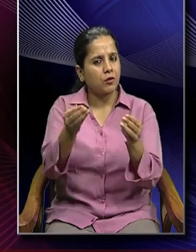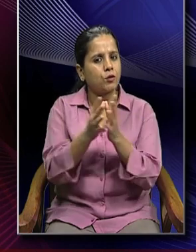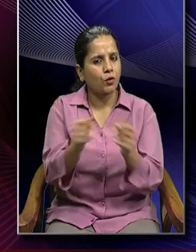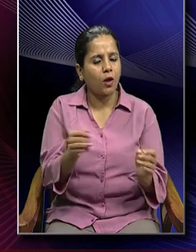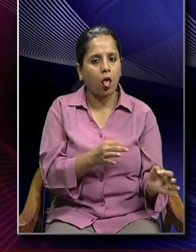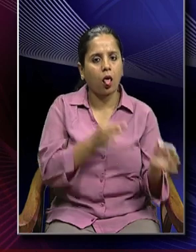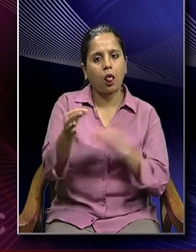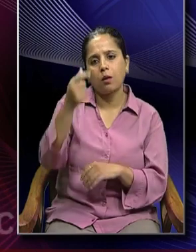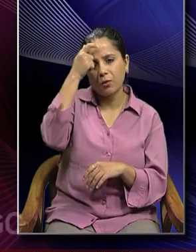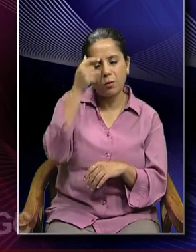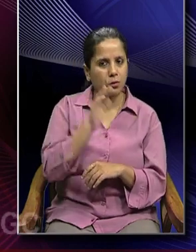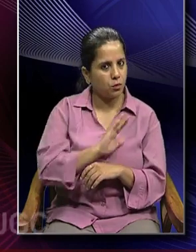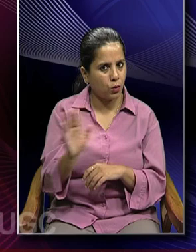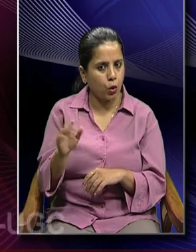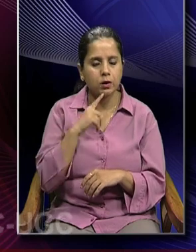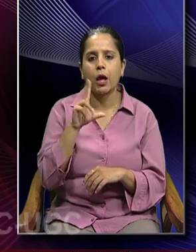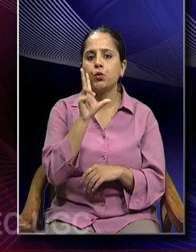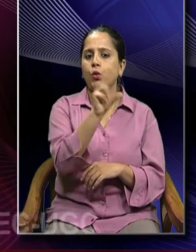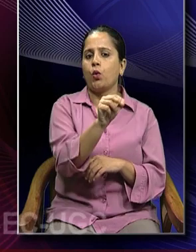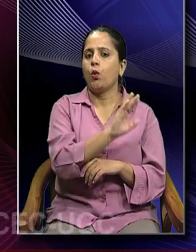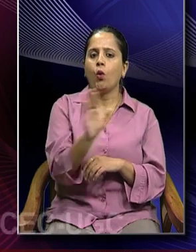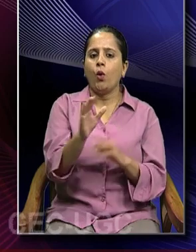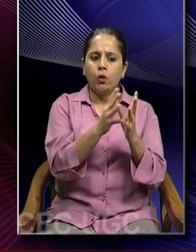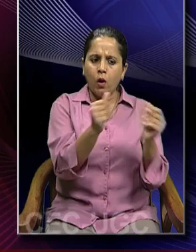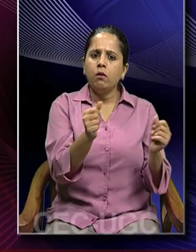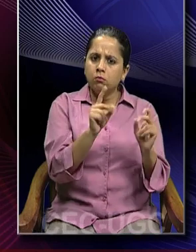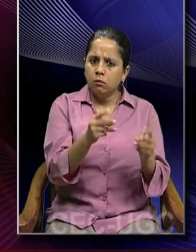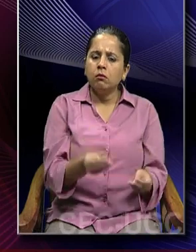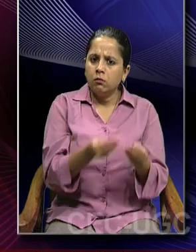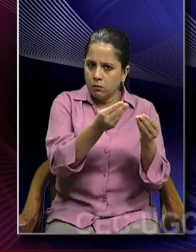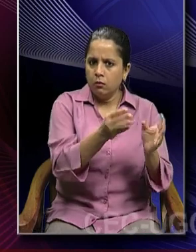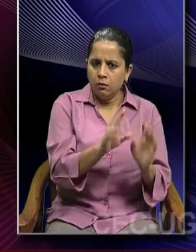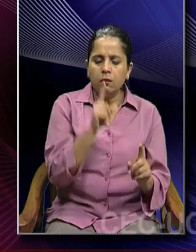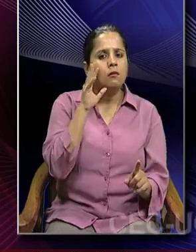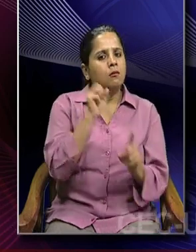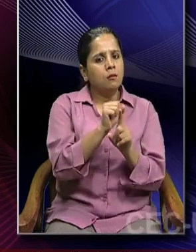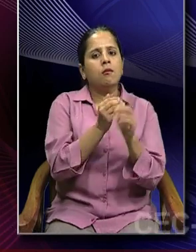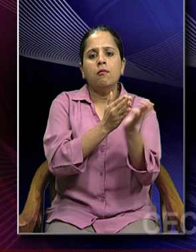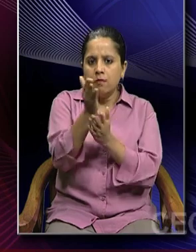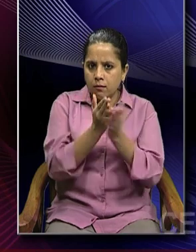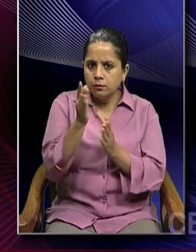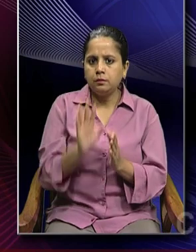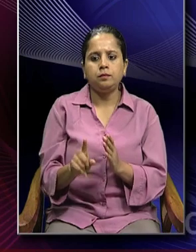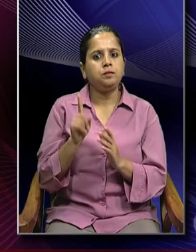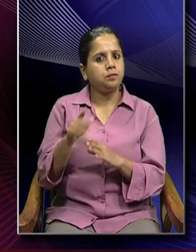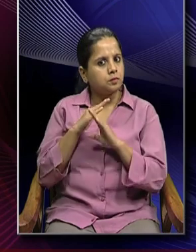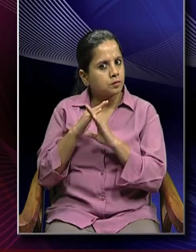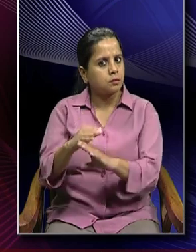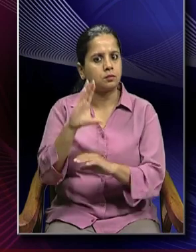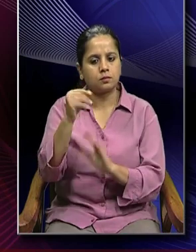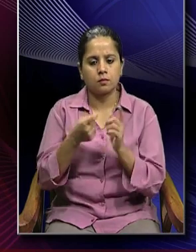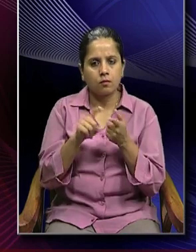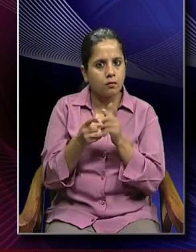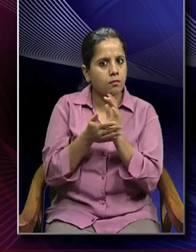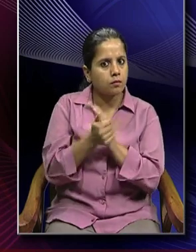the problem, it should not say no to the solution. So, we need to identify ways to prevent core competencies which